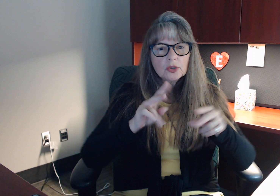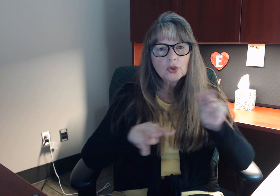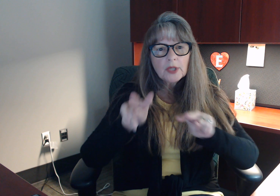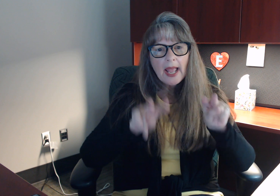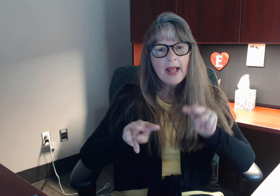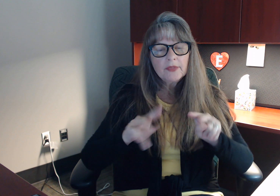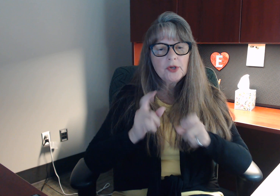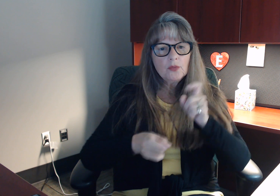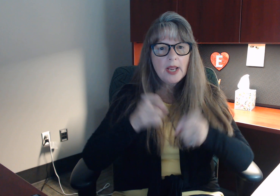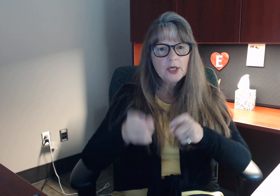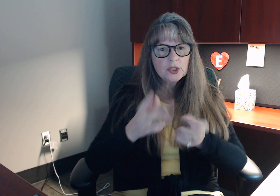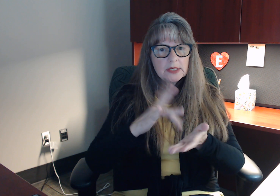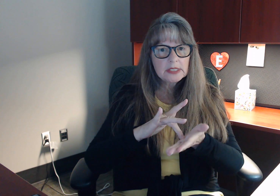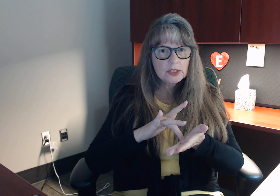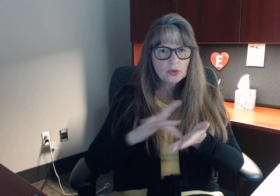look at the donation centers.